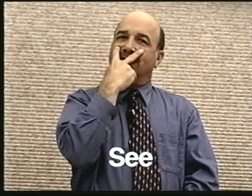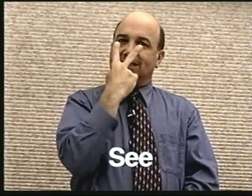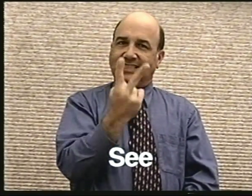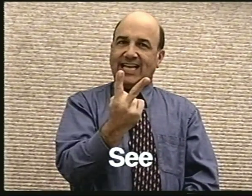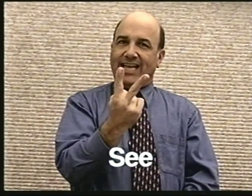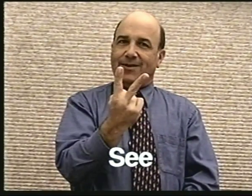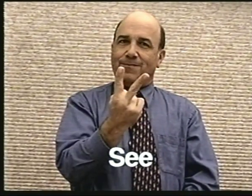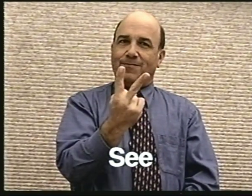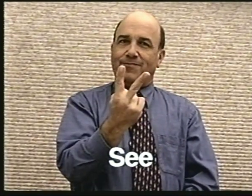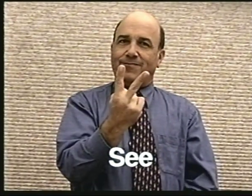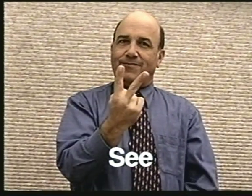See.